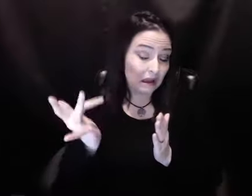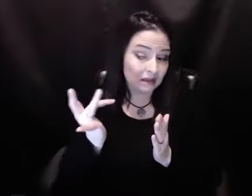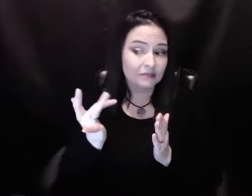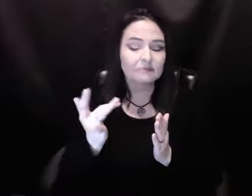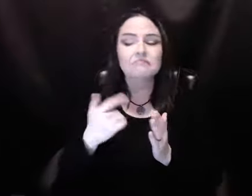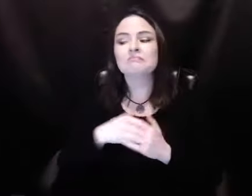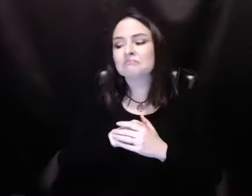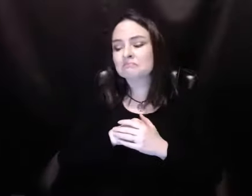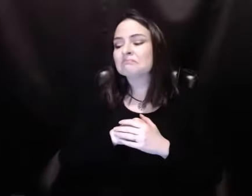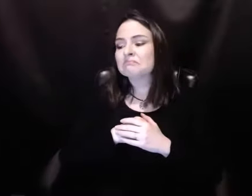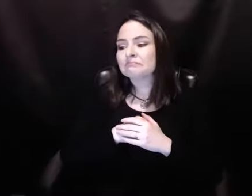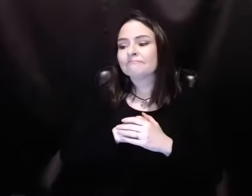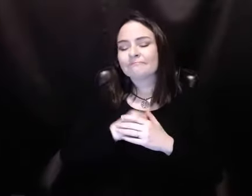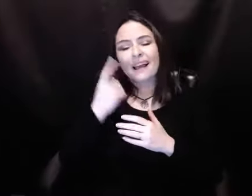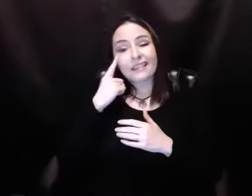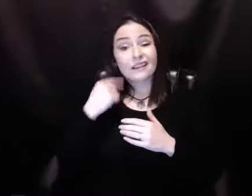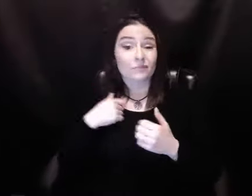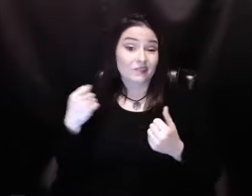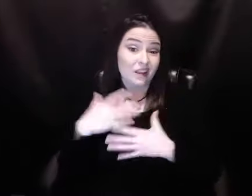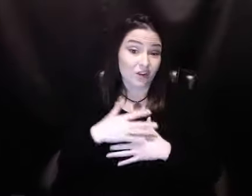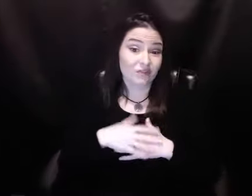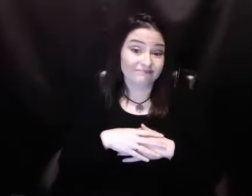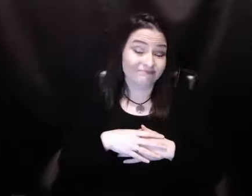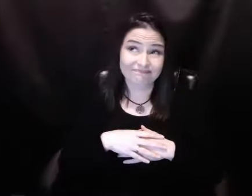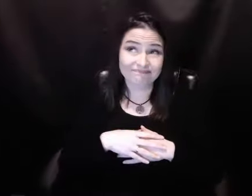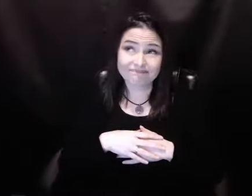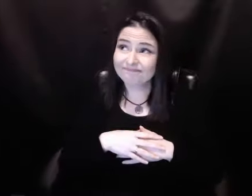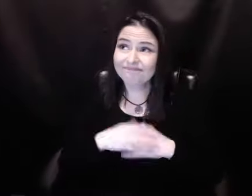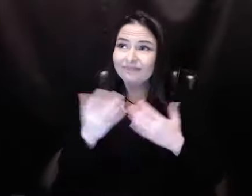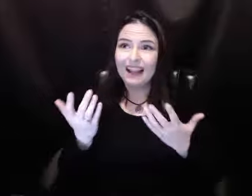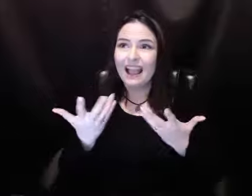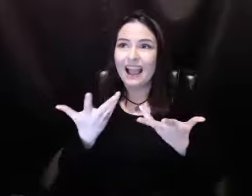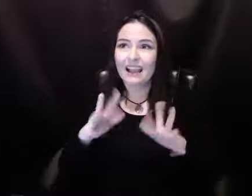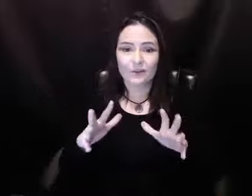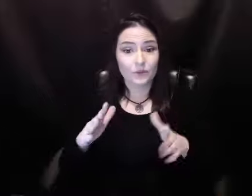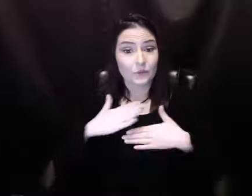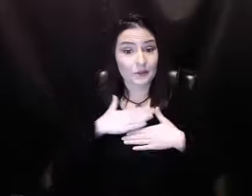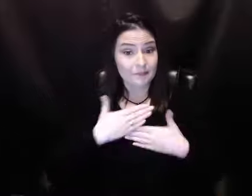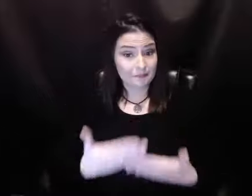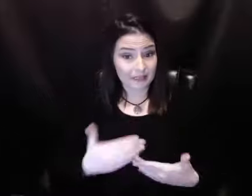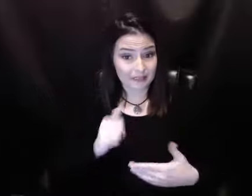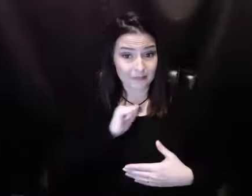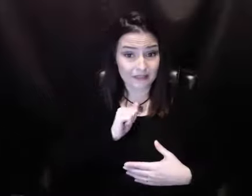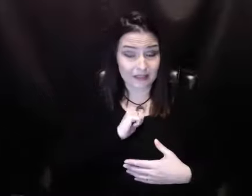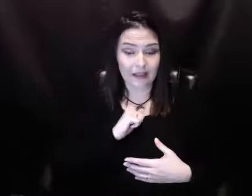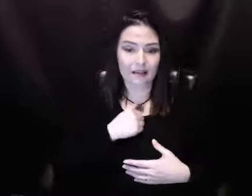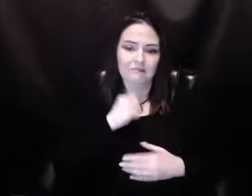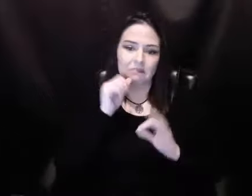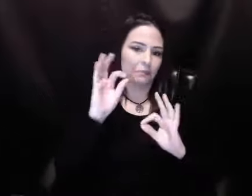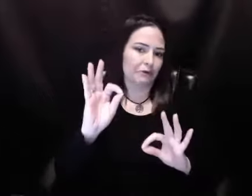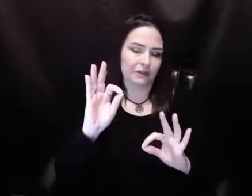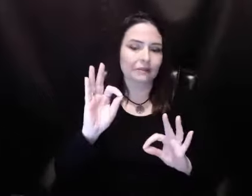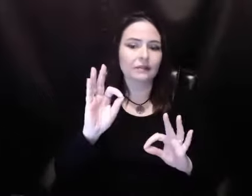ago, and the truth is, I was so scared by the questions. I was terrified to look at myself